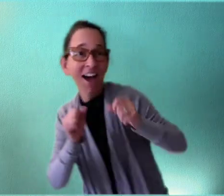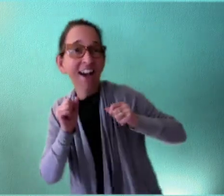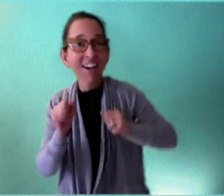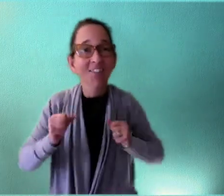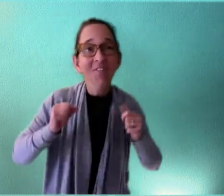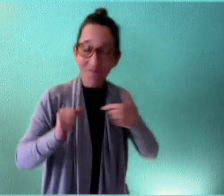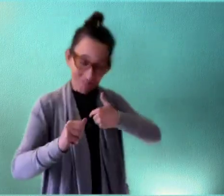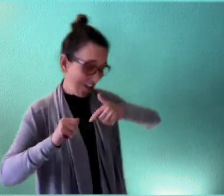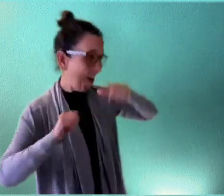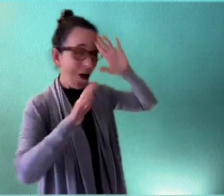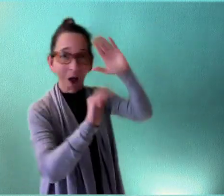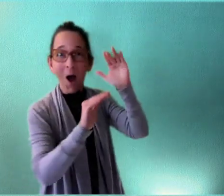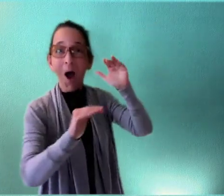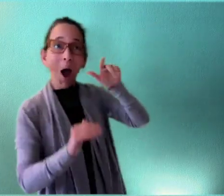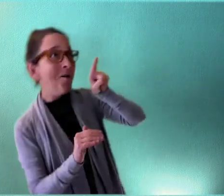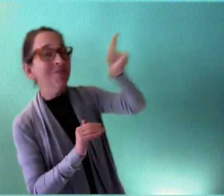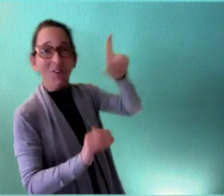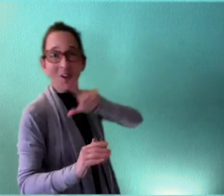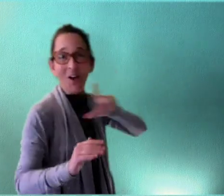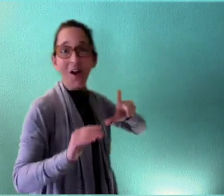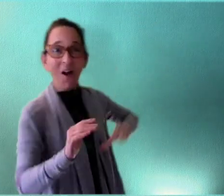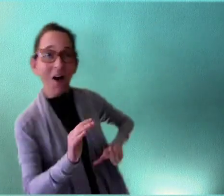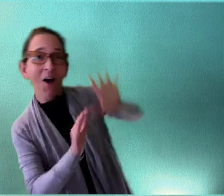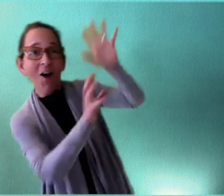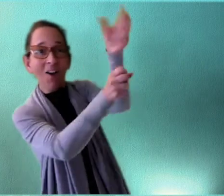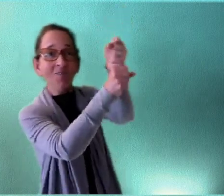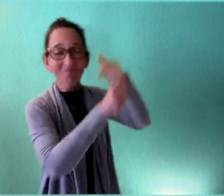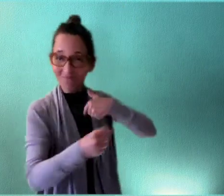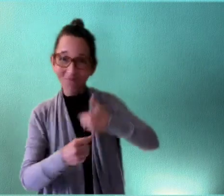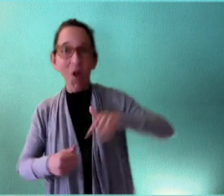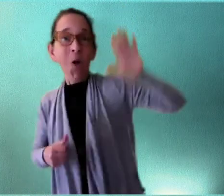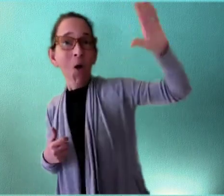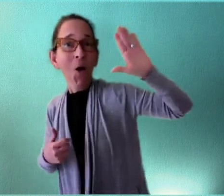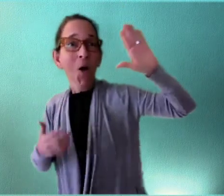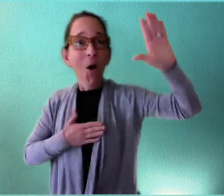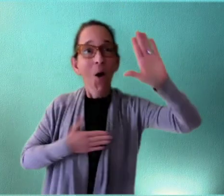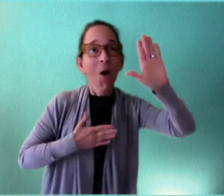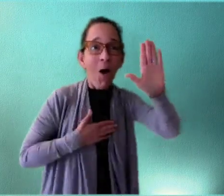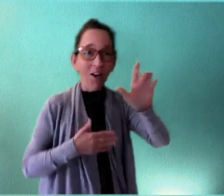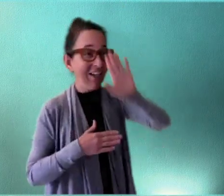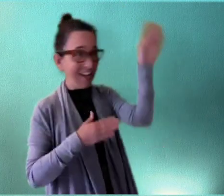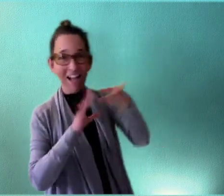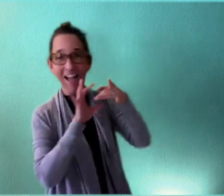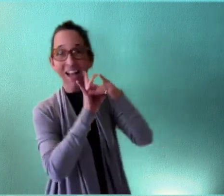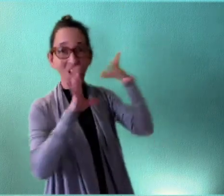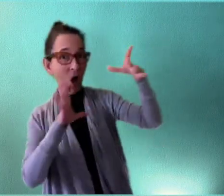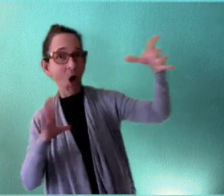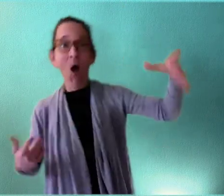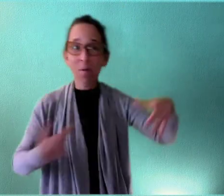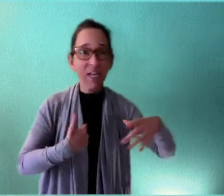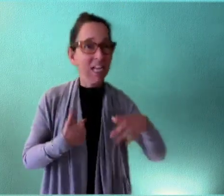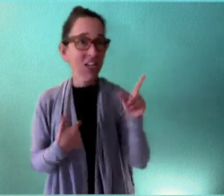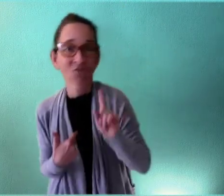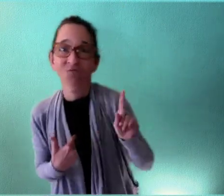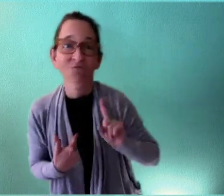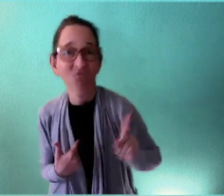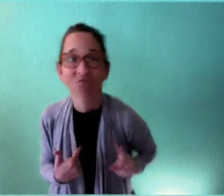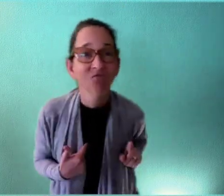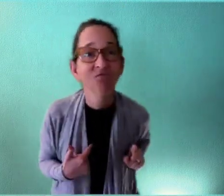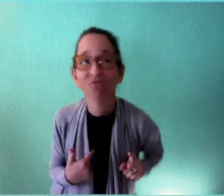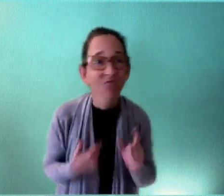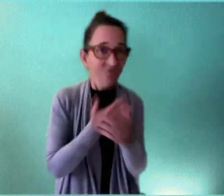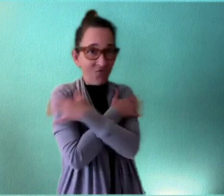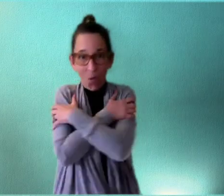My hope is in the Lord, I belong to Him. He will never let me